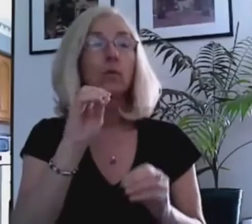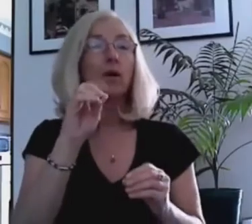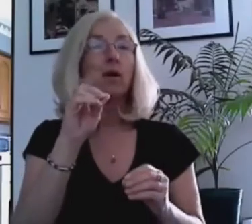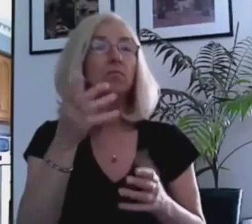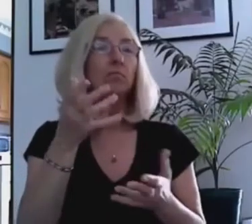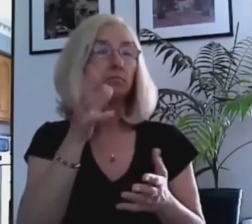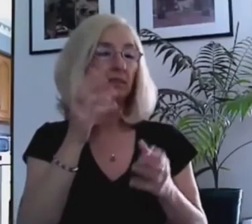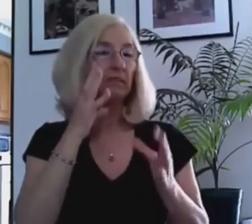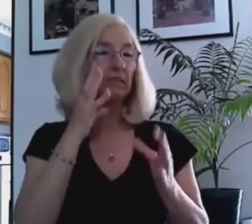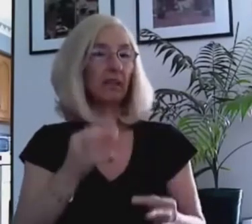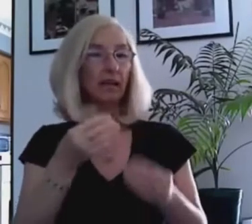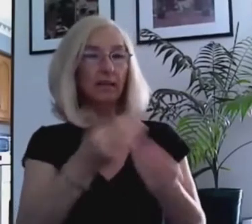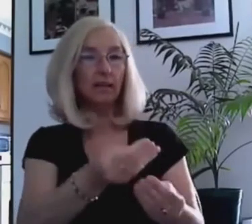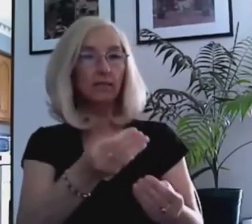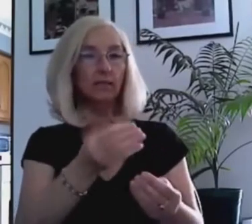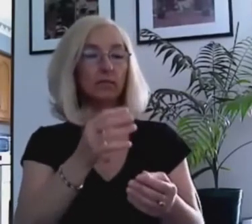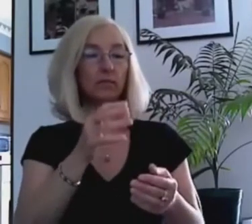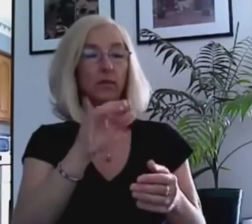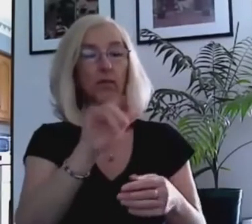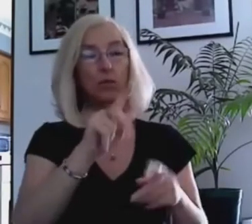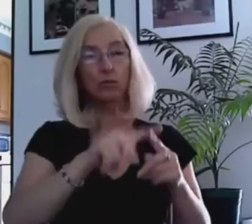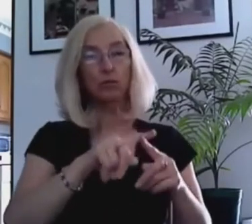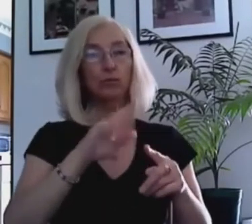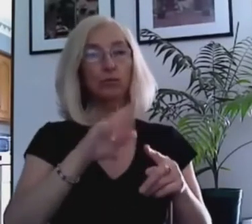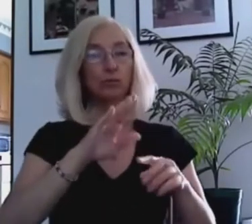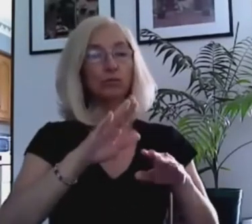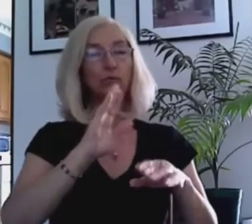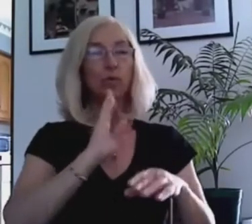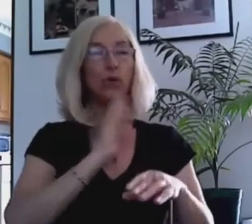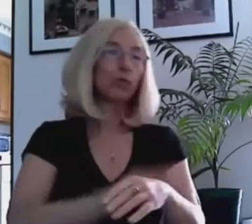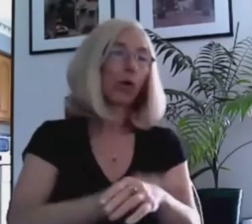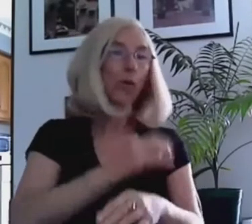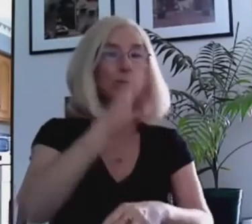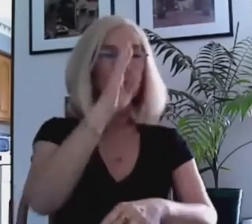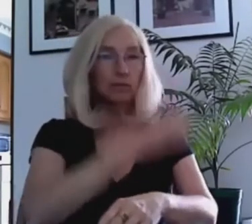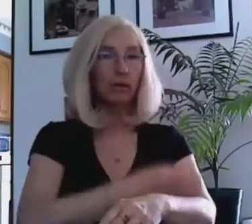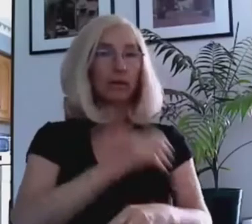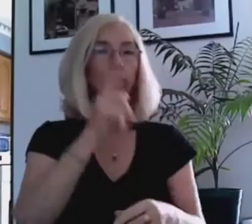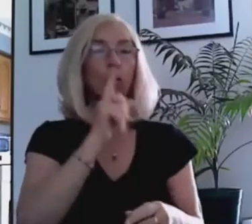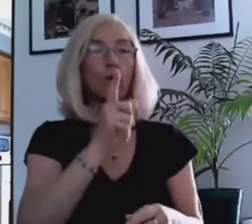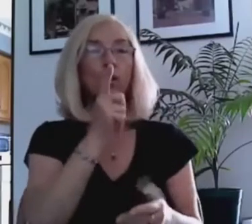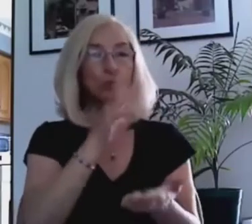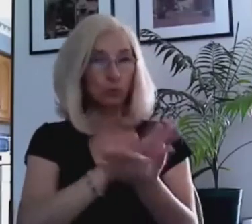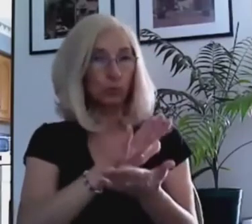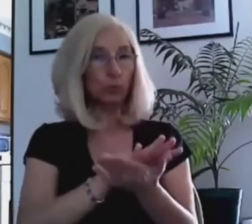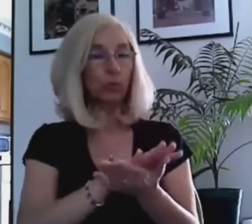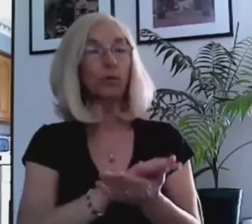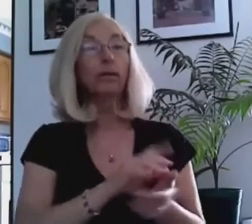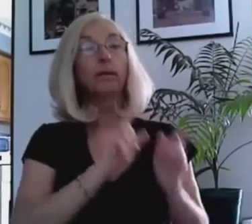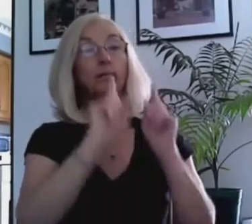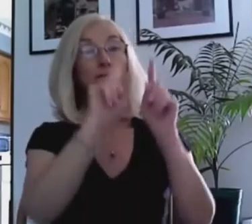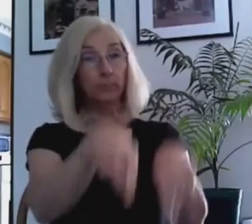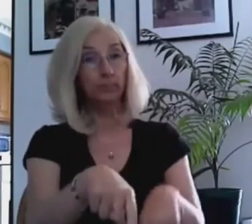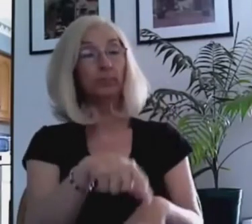And this diet hadn't been around for a very long time at all, and my parents were having us all as a family try it.